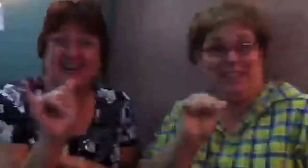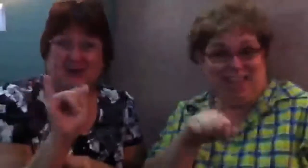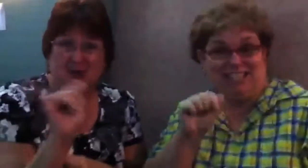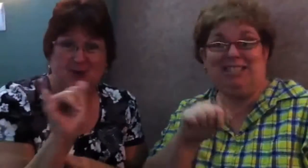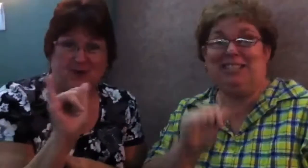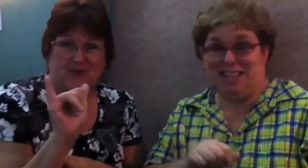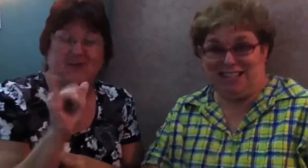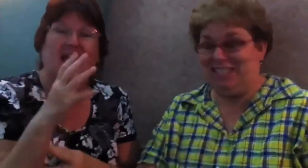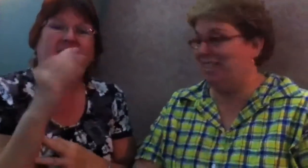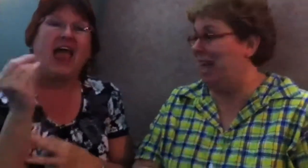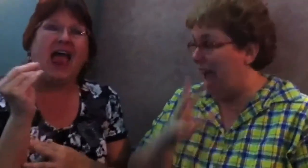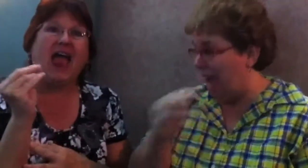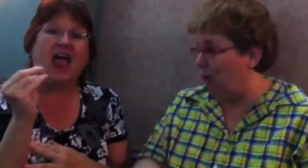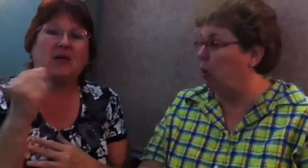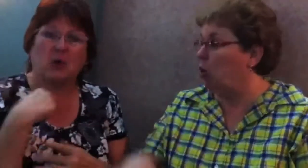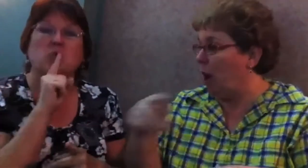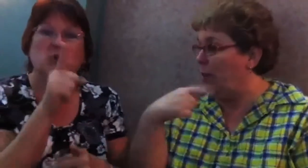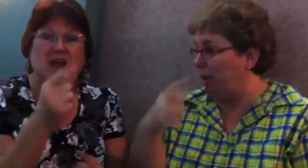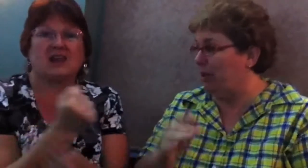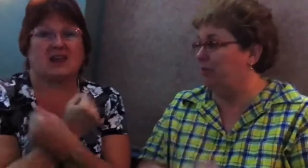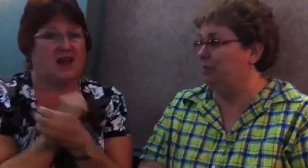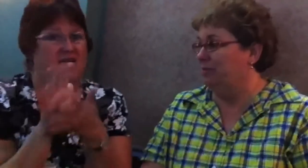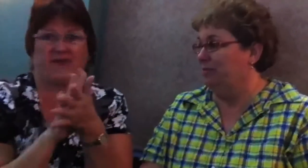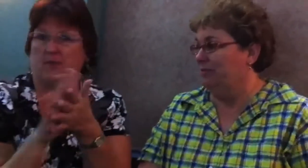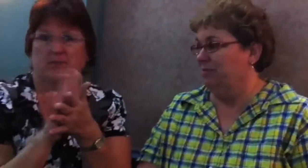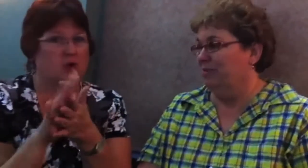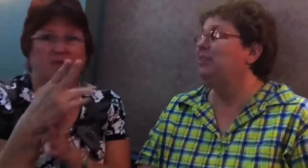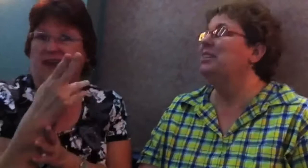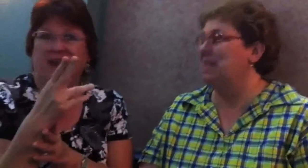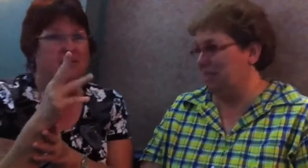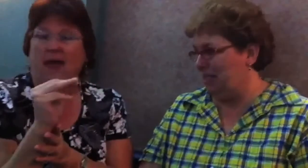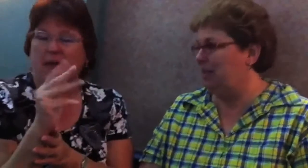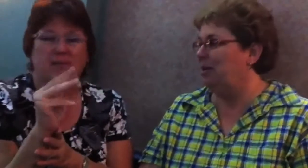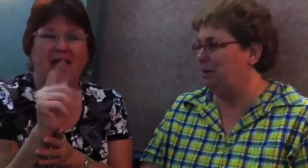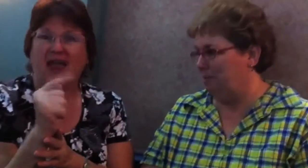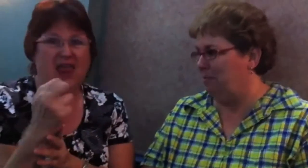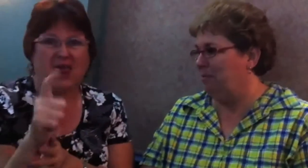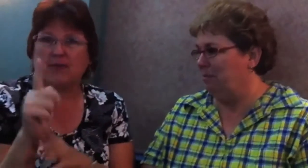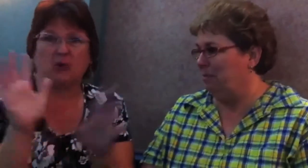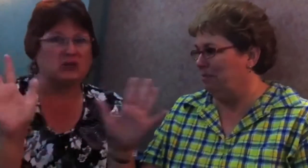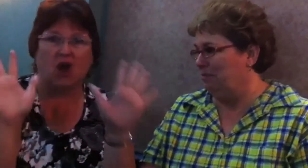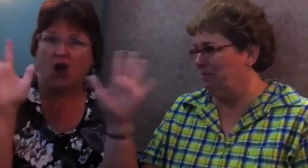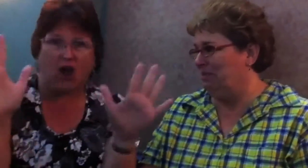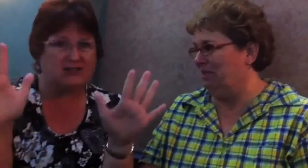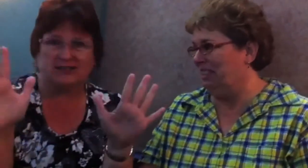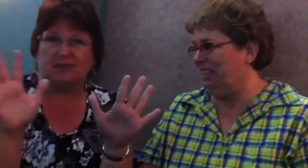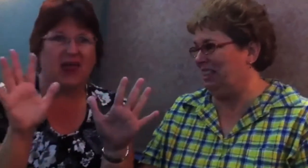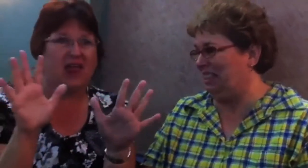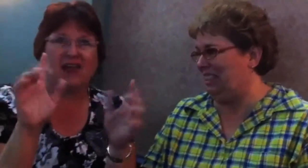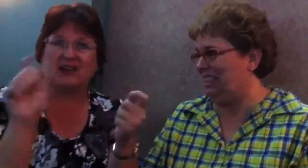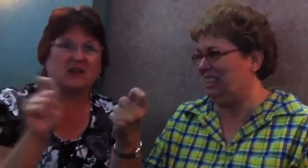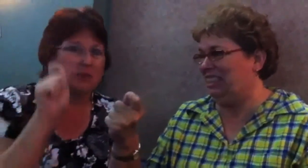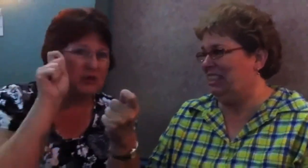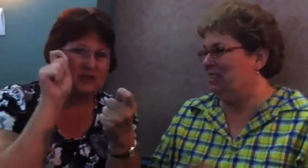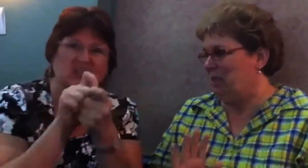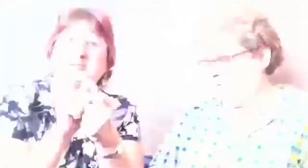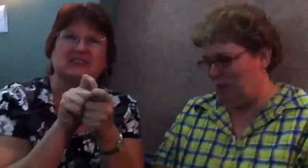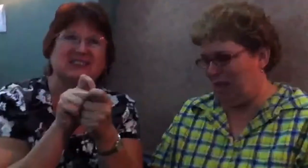too. Yes. And we really loved the movie. Yes. Matt Hamill was awesome, and it was just